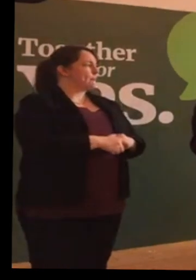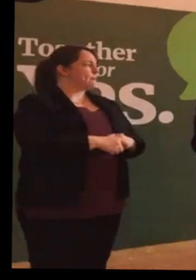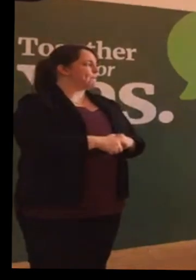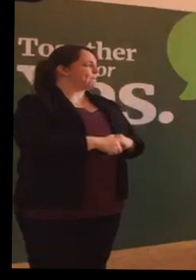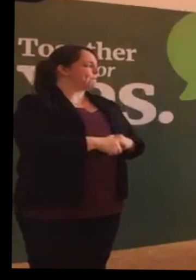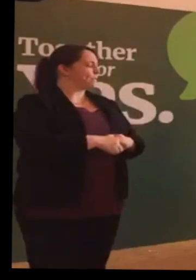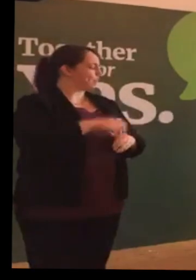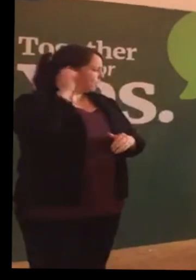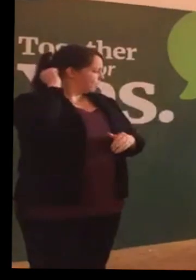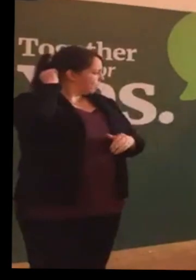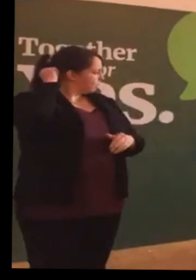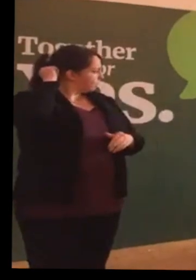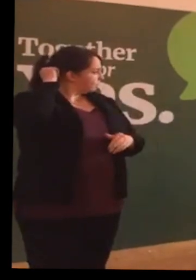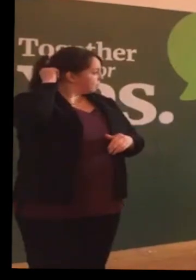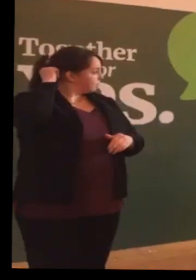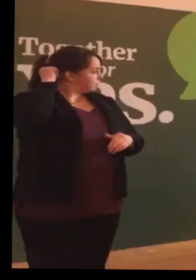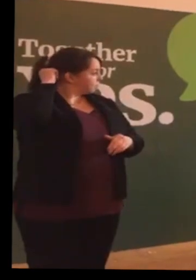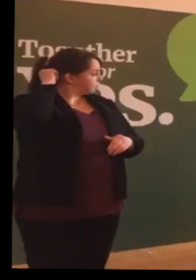Thank you.